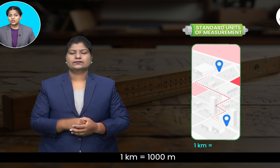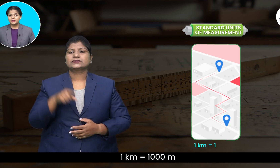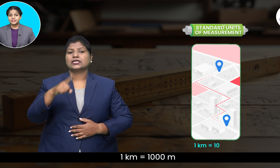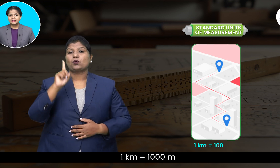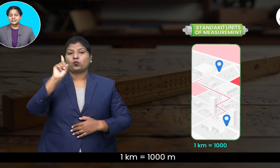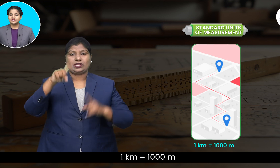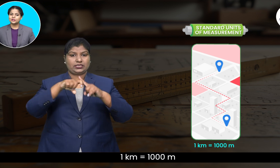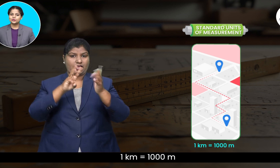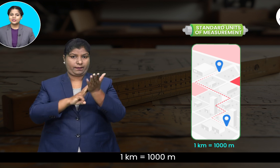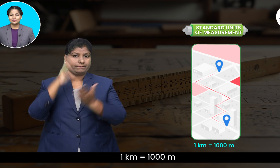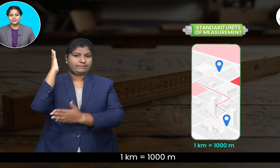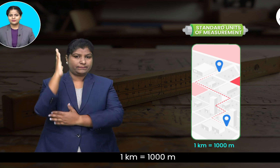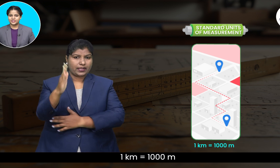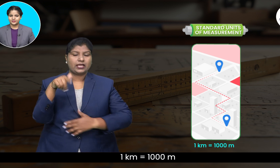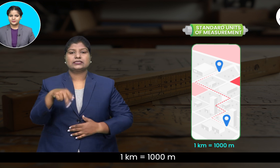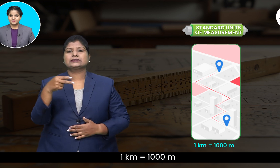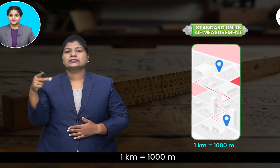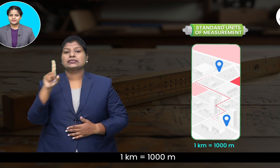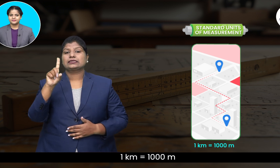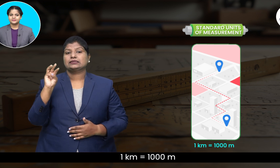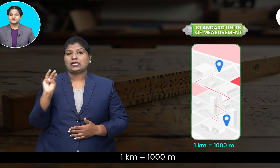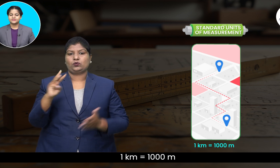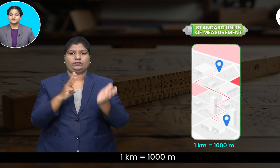1 kilometer is equal to 1000 meter.